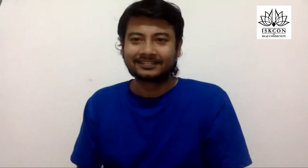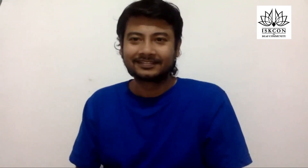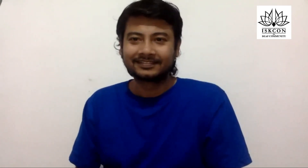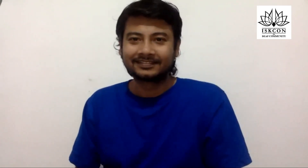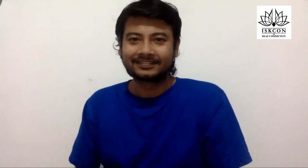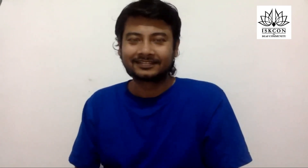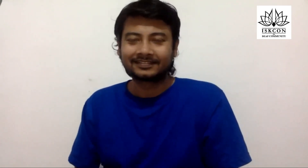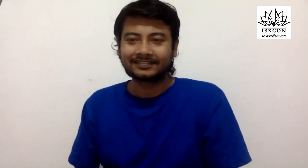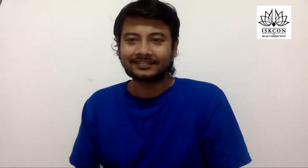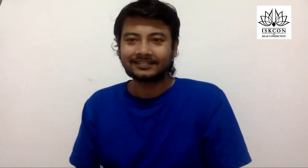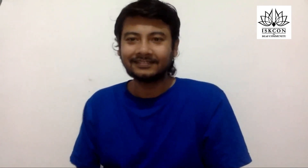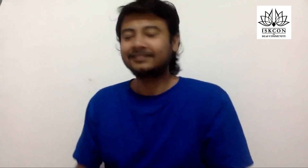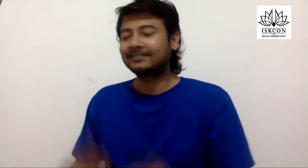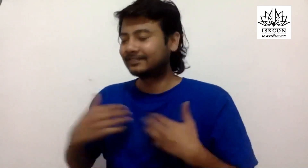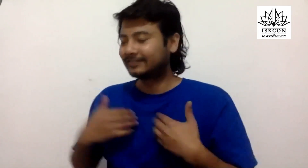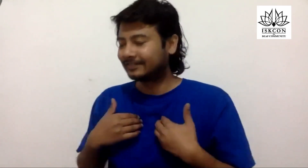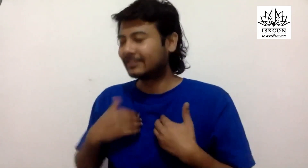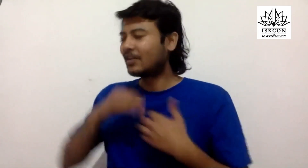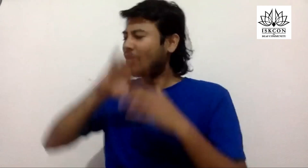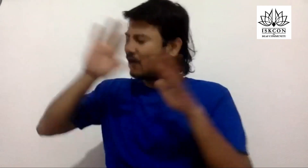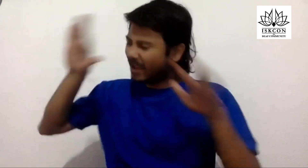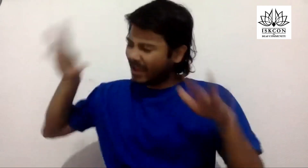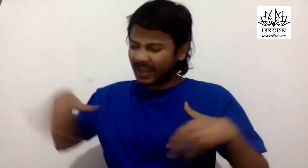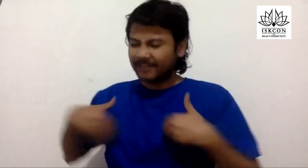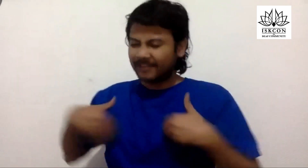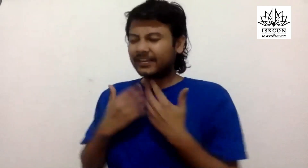And I offer all obeisances to you